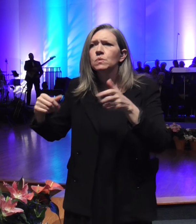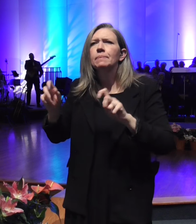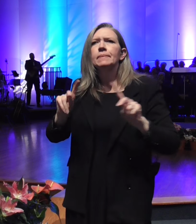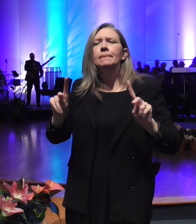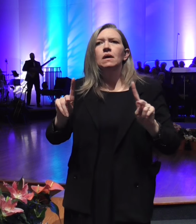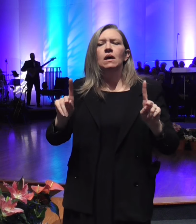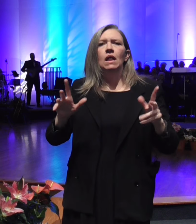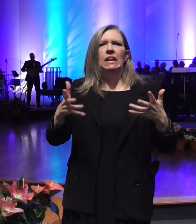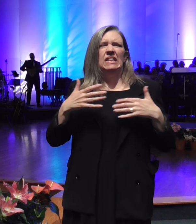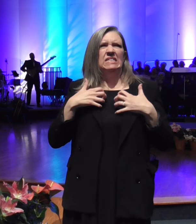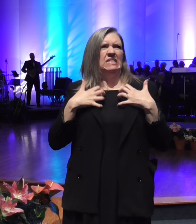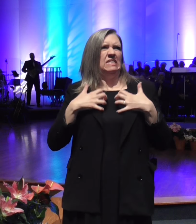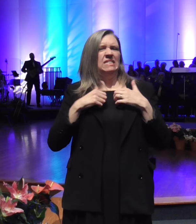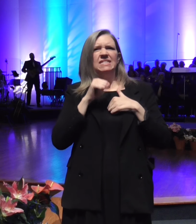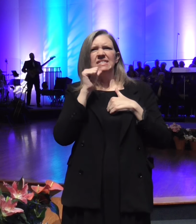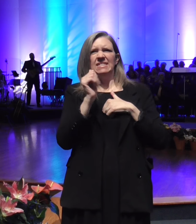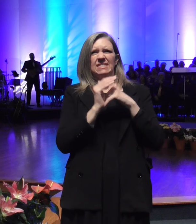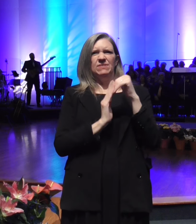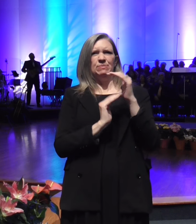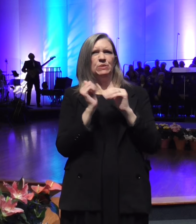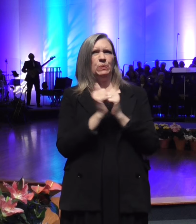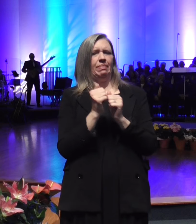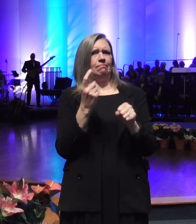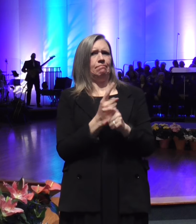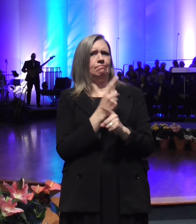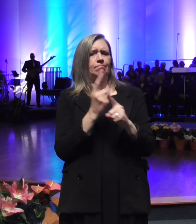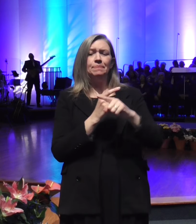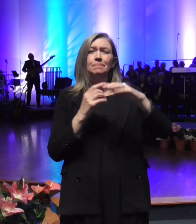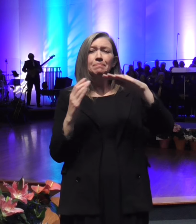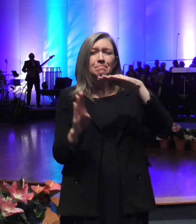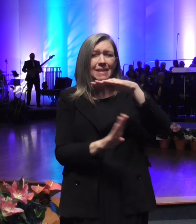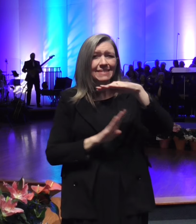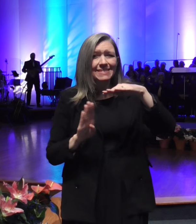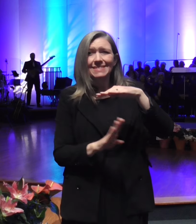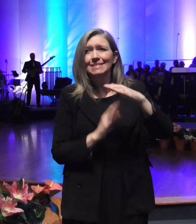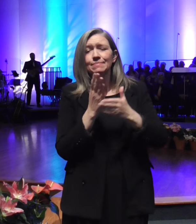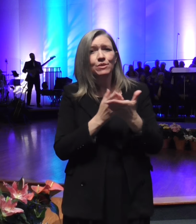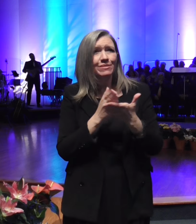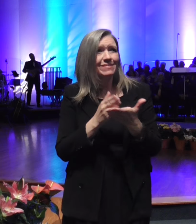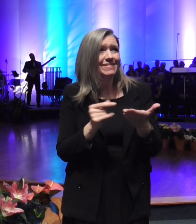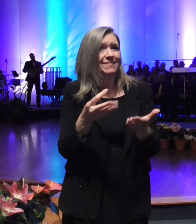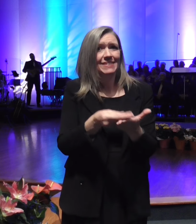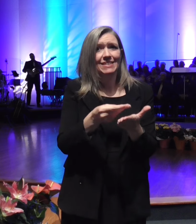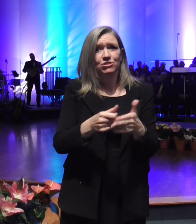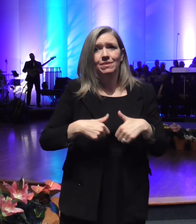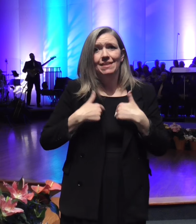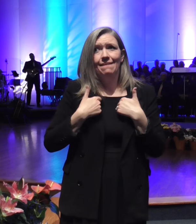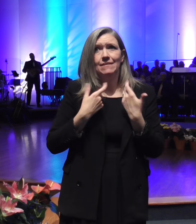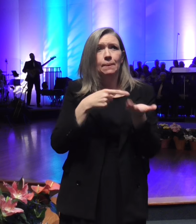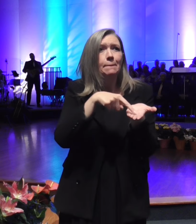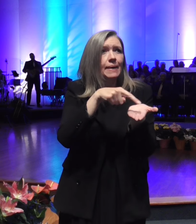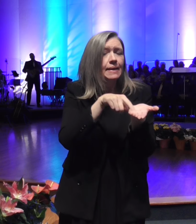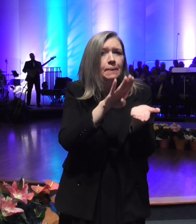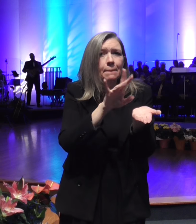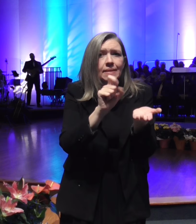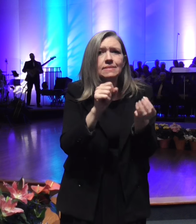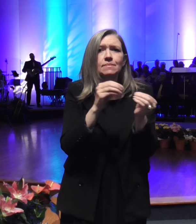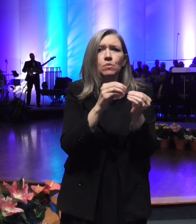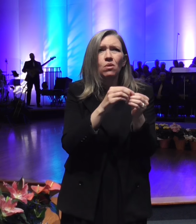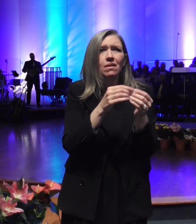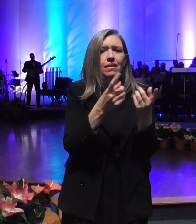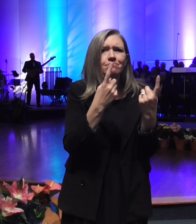feel comfortable with just the basic, everyday aspects of our financial life. How do I pay my bills more efficiently and